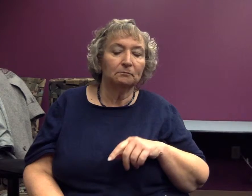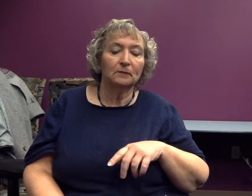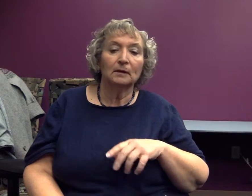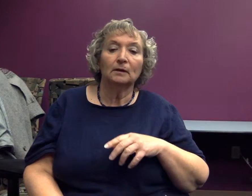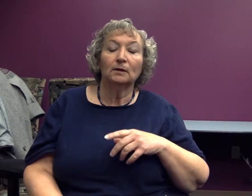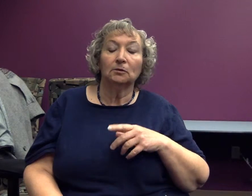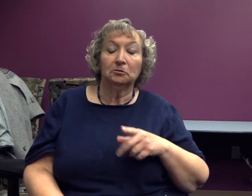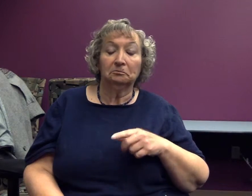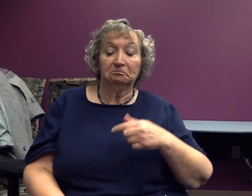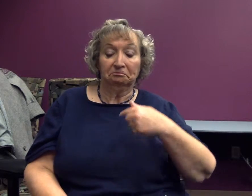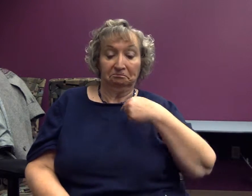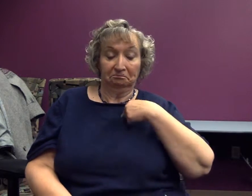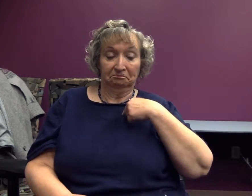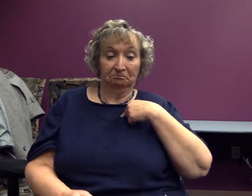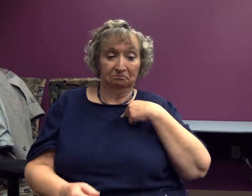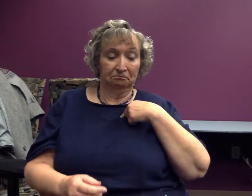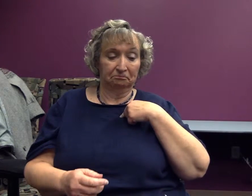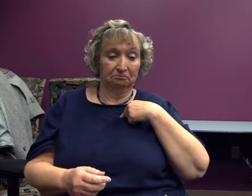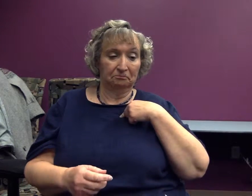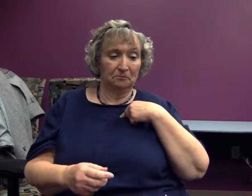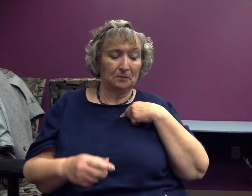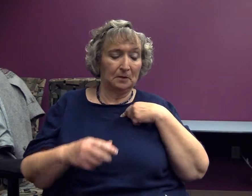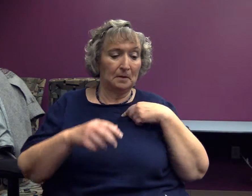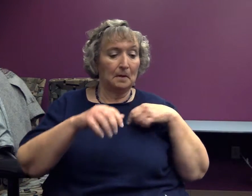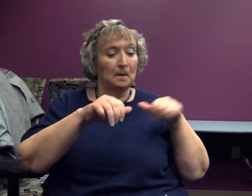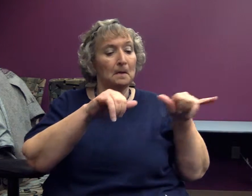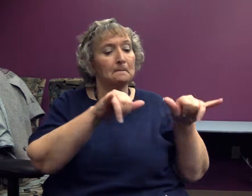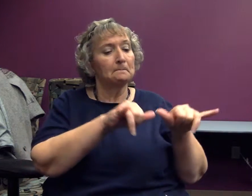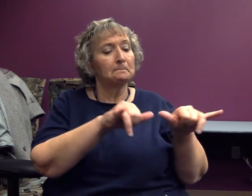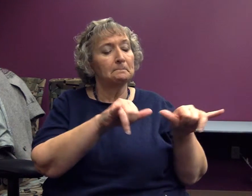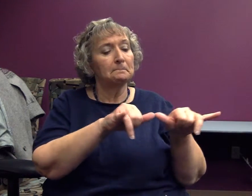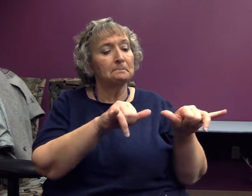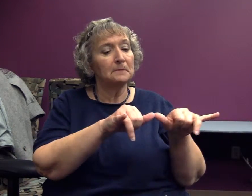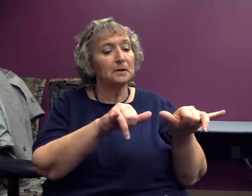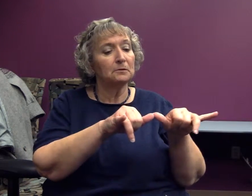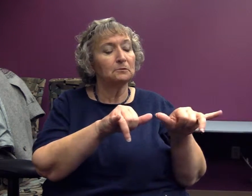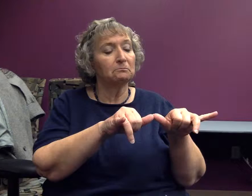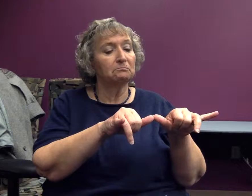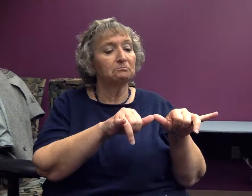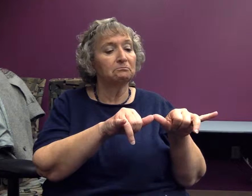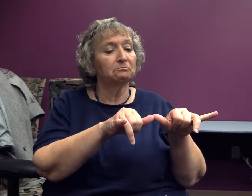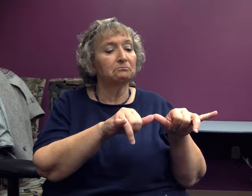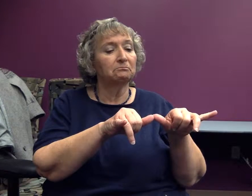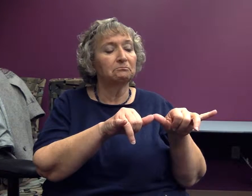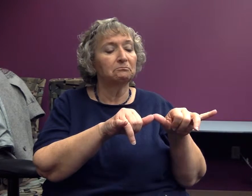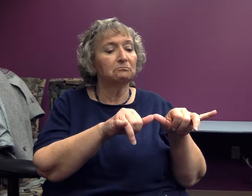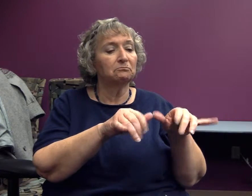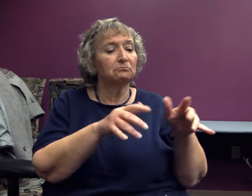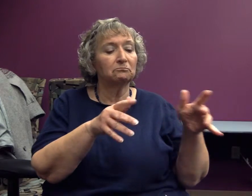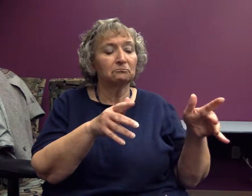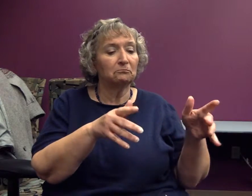and I find out that there are only 5 milliliters of water in